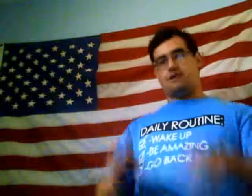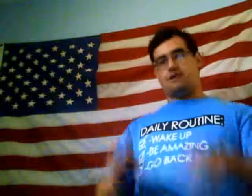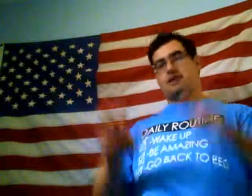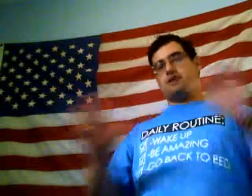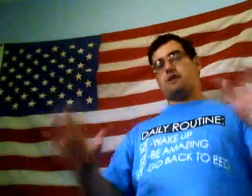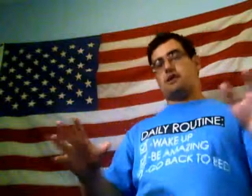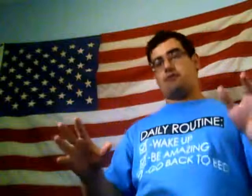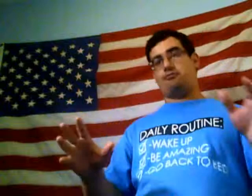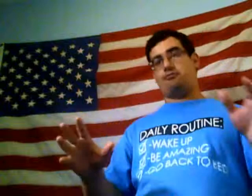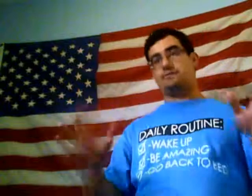the